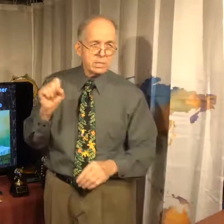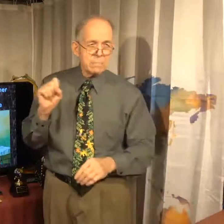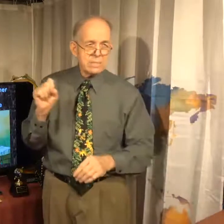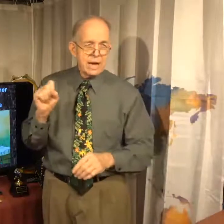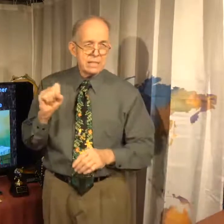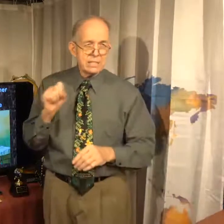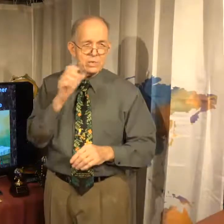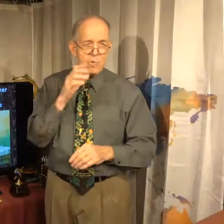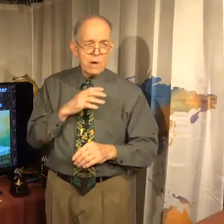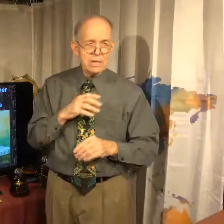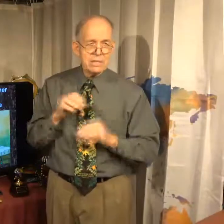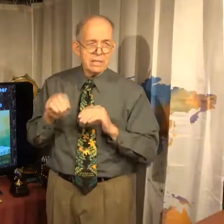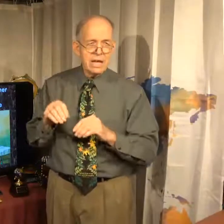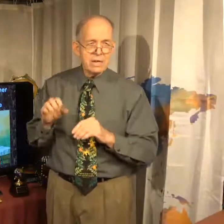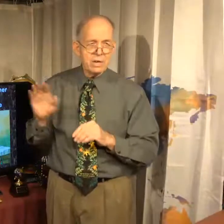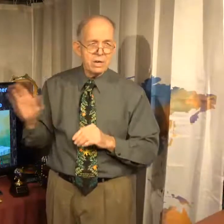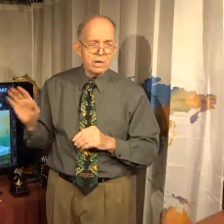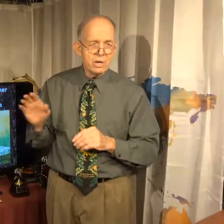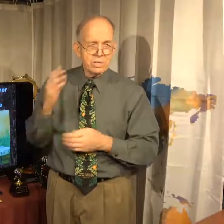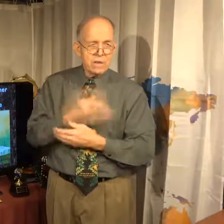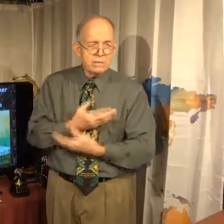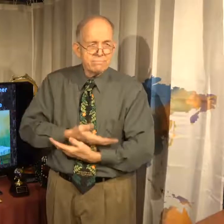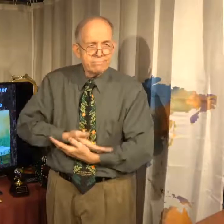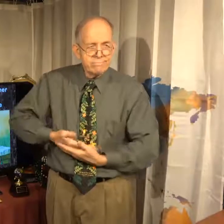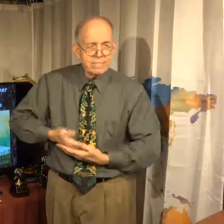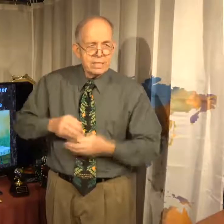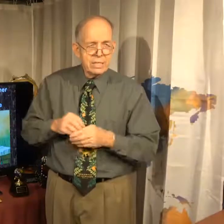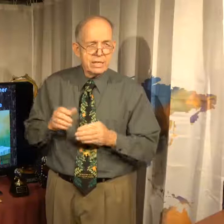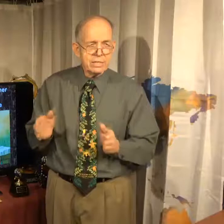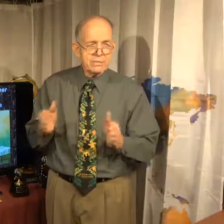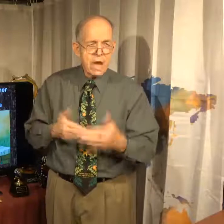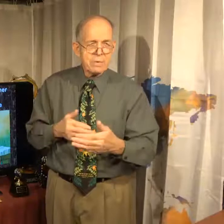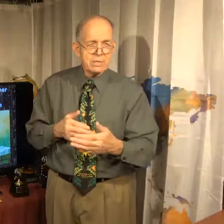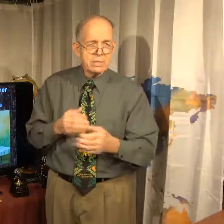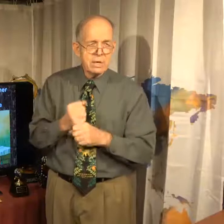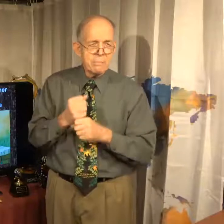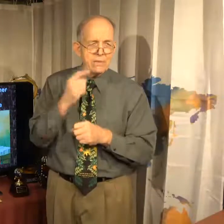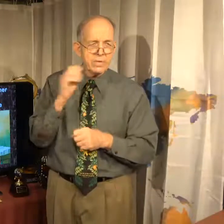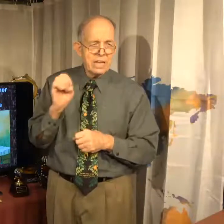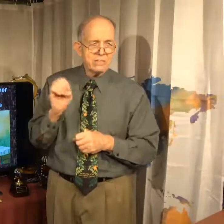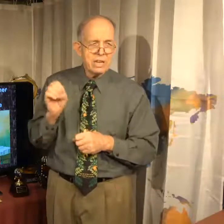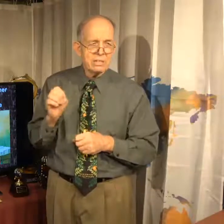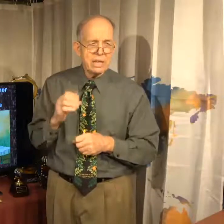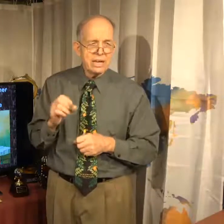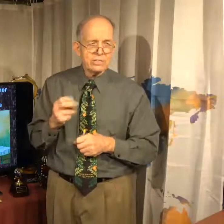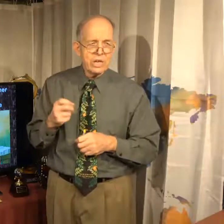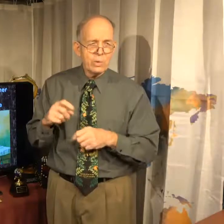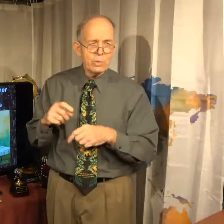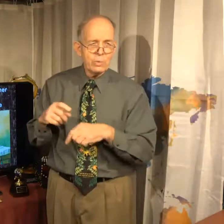seven nice women named the son of the shepherd, maybe Lisa, and she went